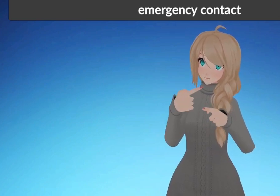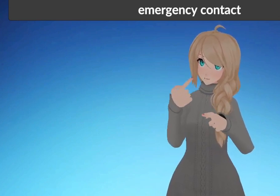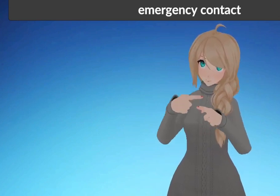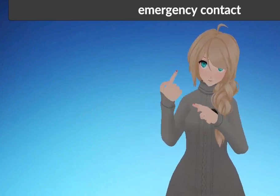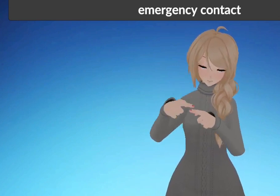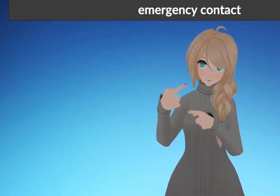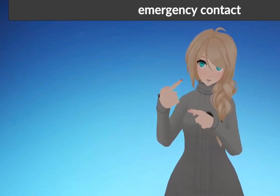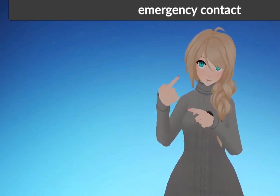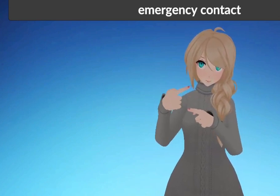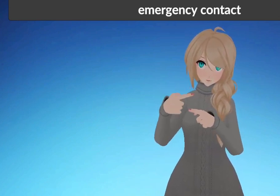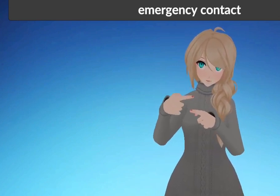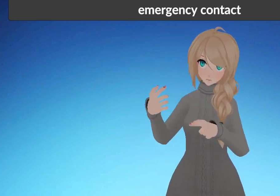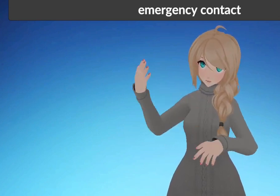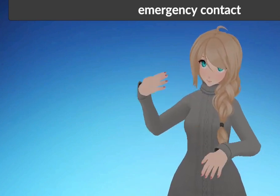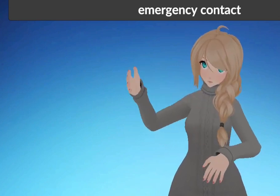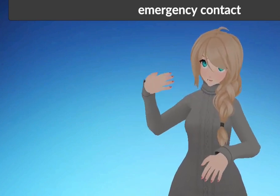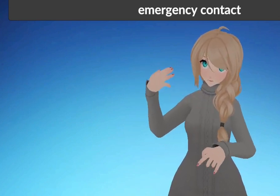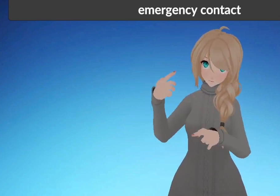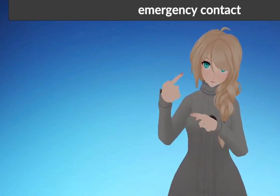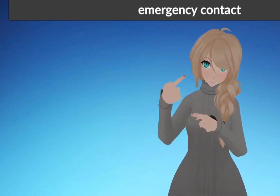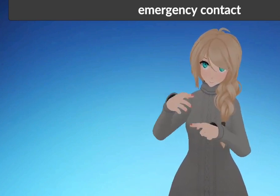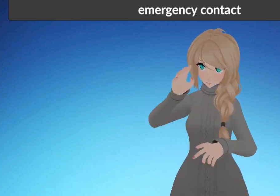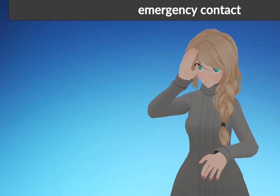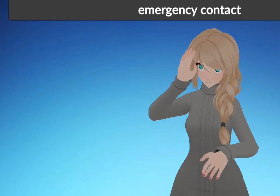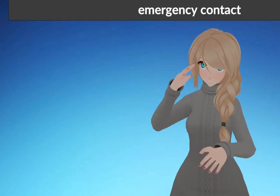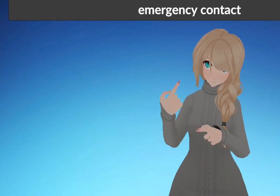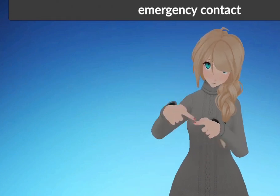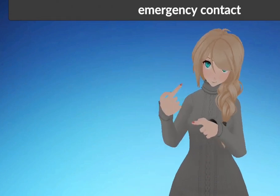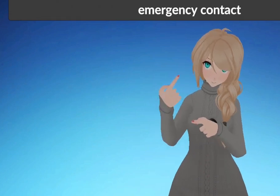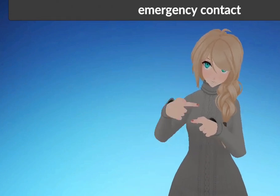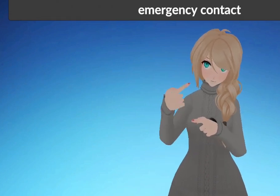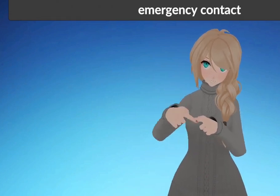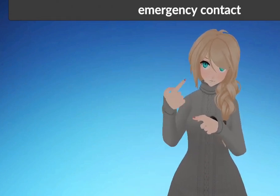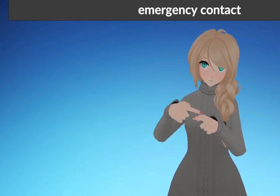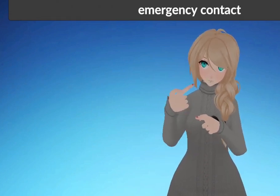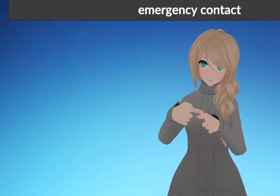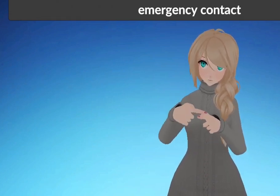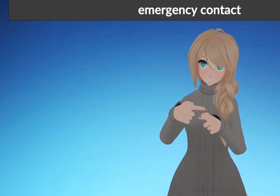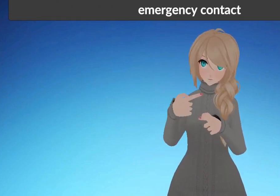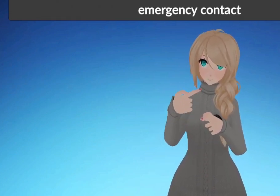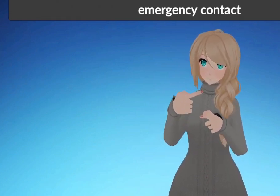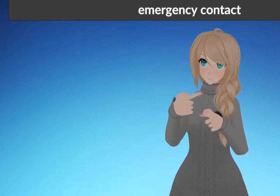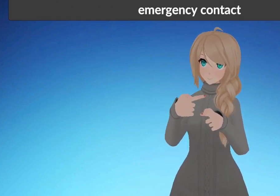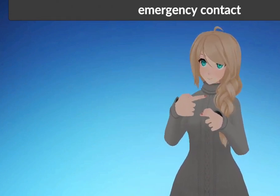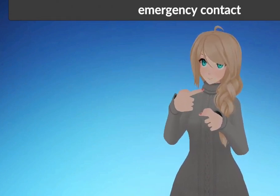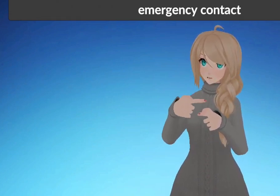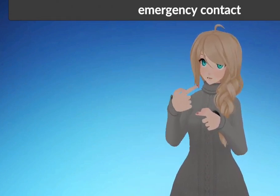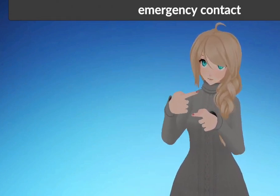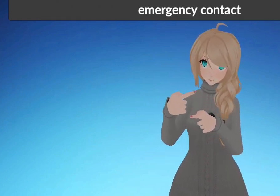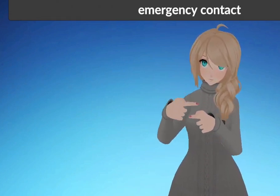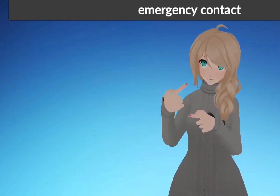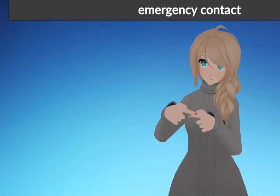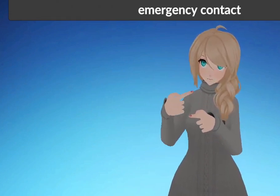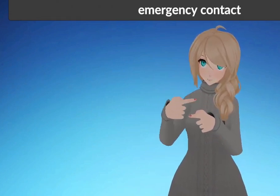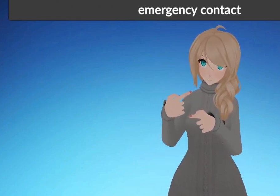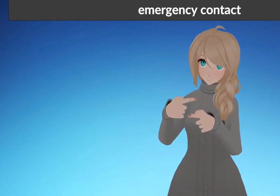Emergency. Let me quick. Come on. Danger. Emergency. Emergency. So emergency.